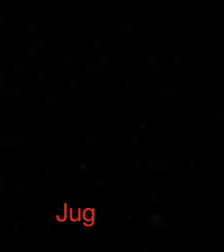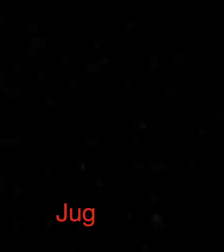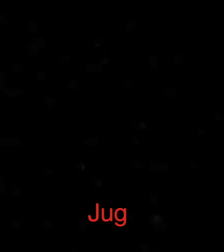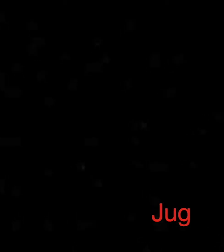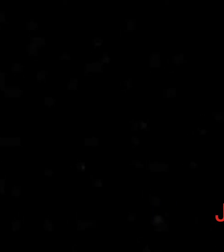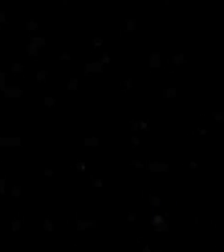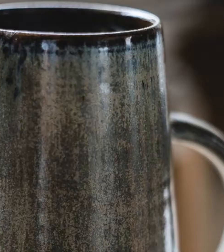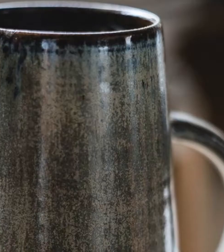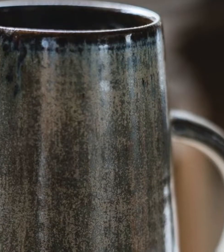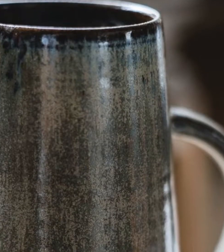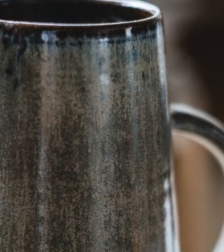grater